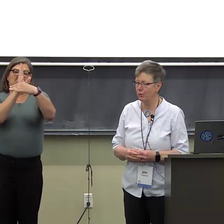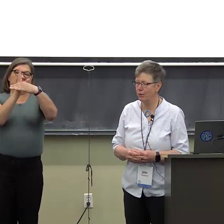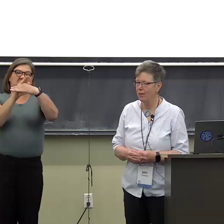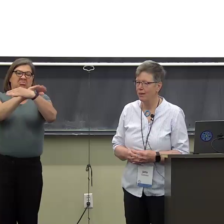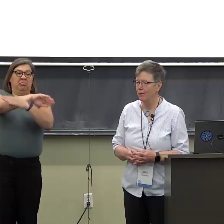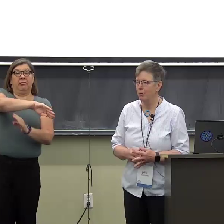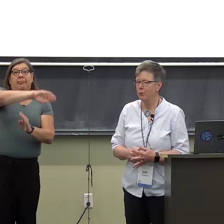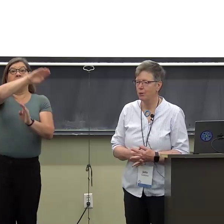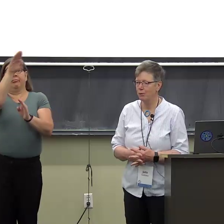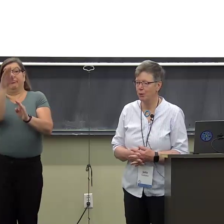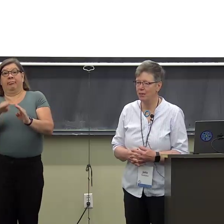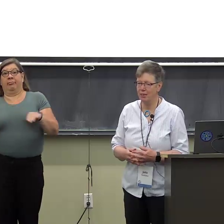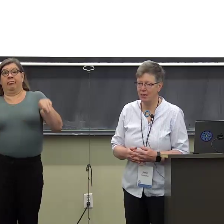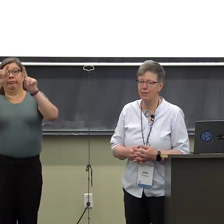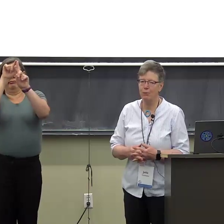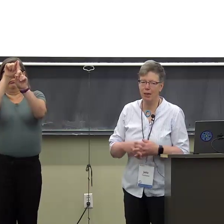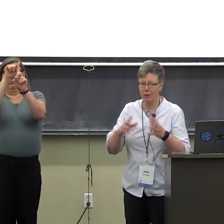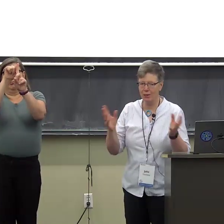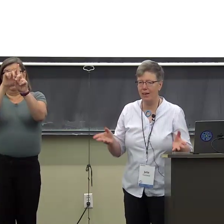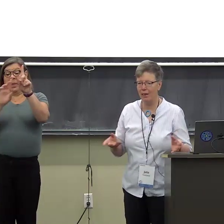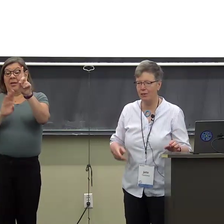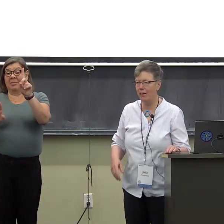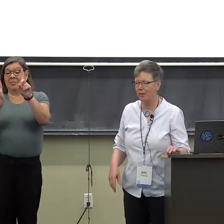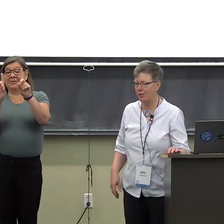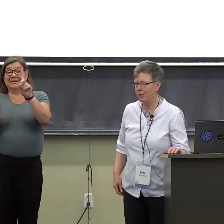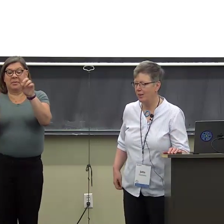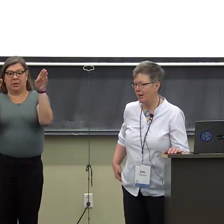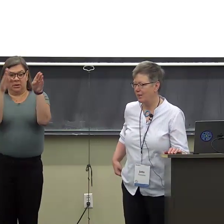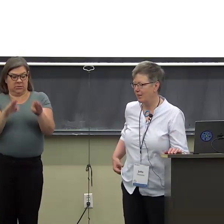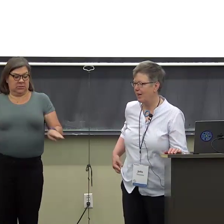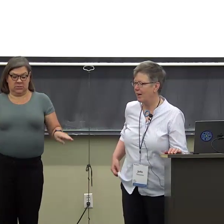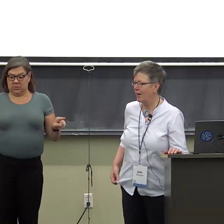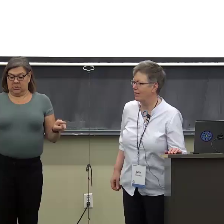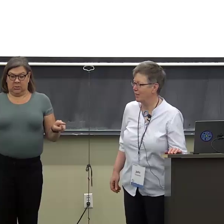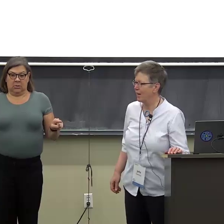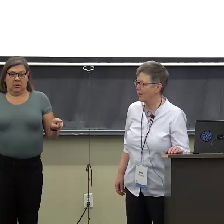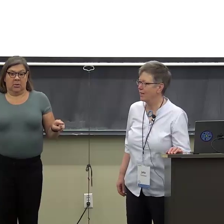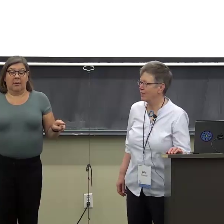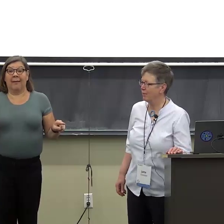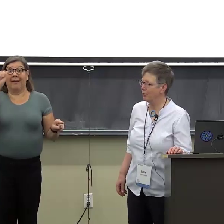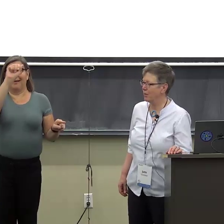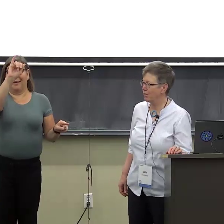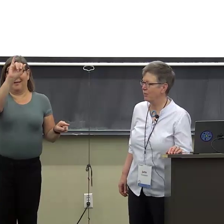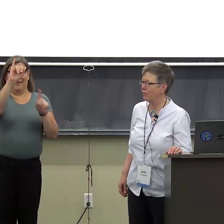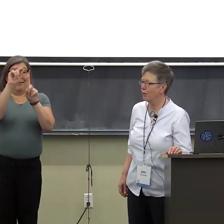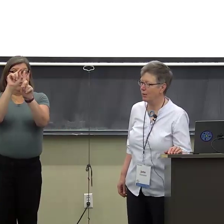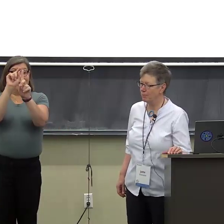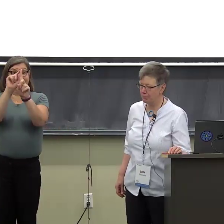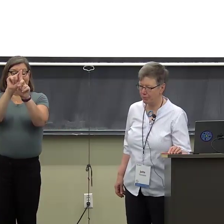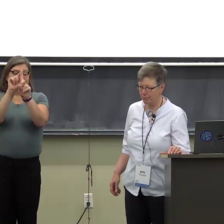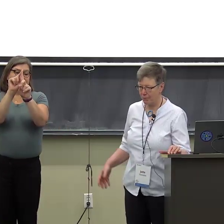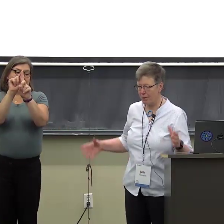bell curve, and people with disabilities tend to be out at that outer edge. And AI is actually attempting